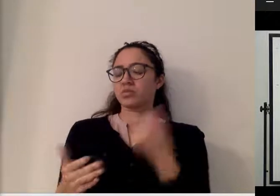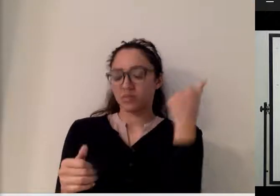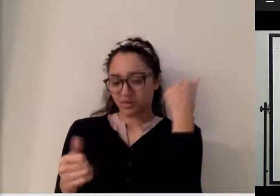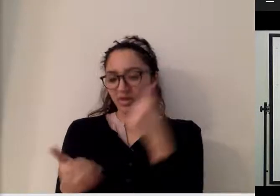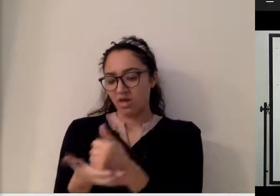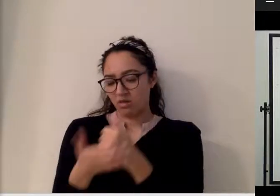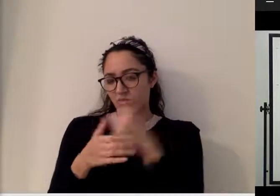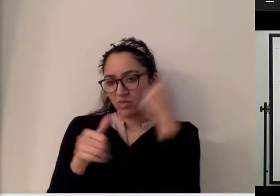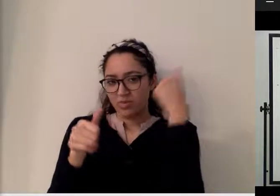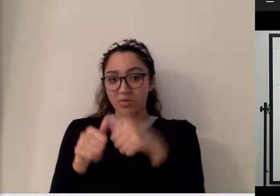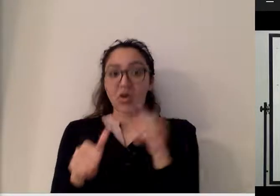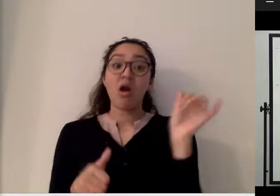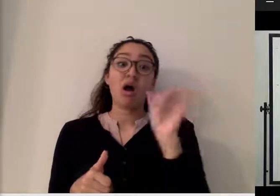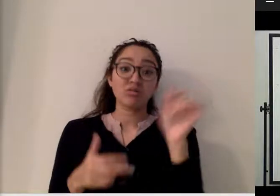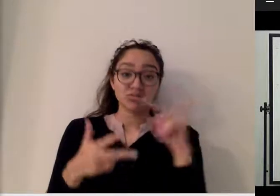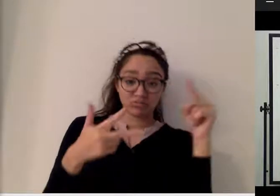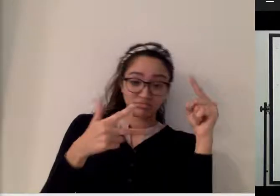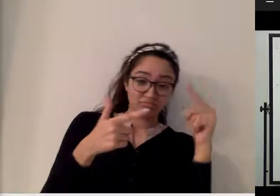the textbook.